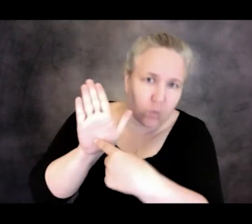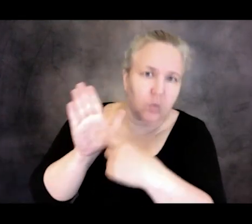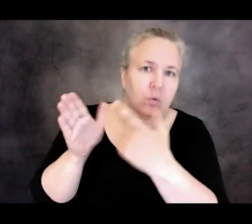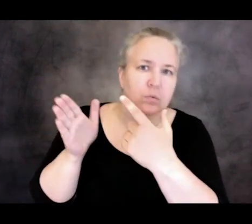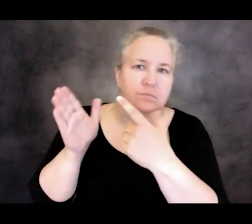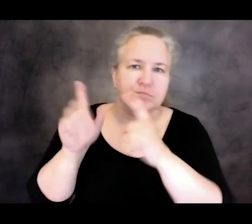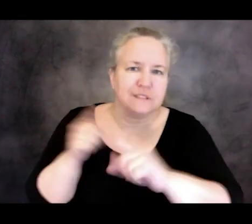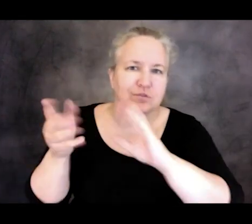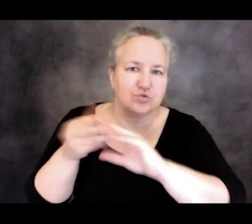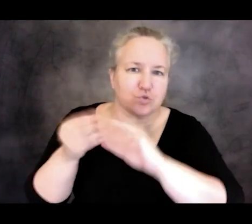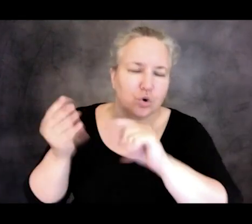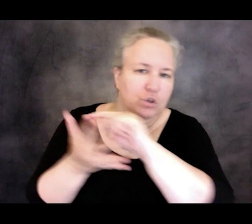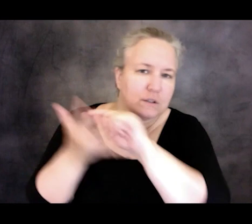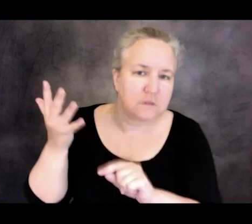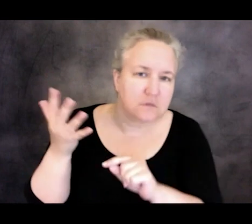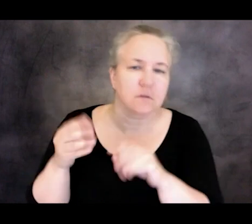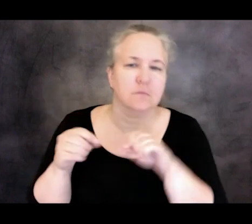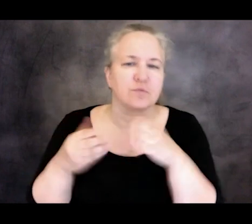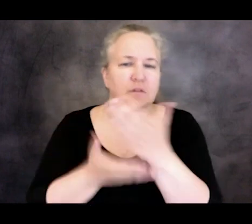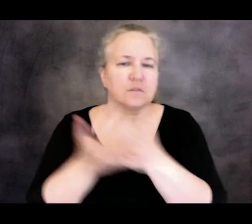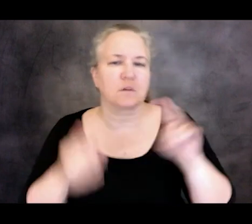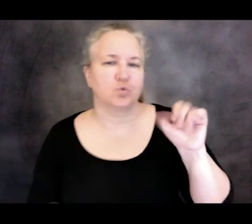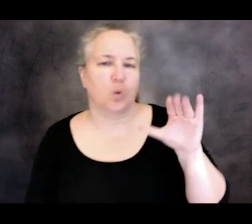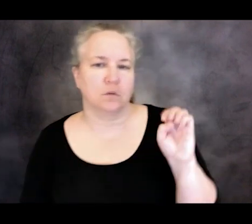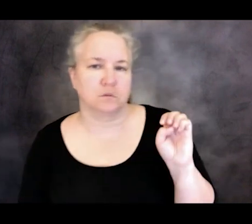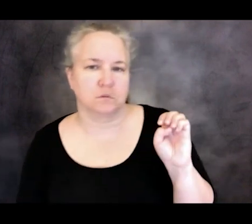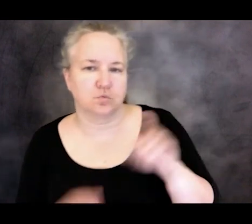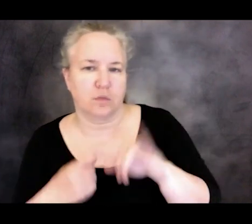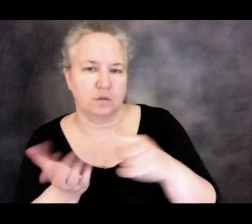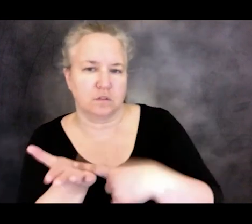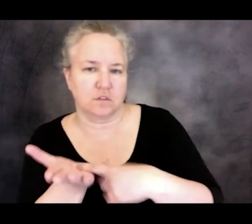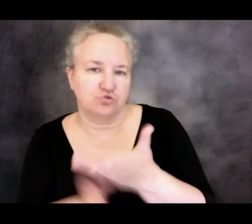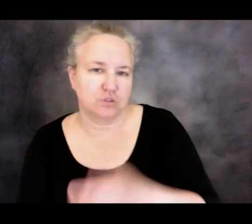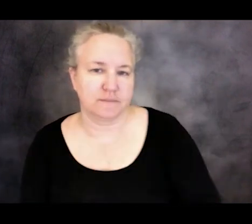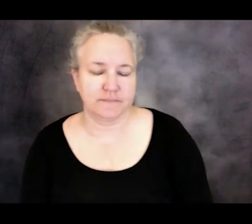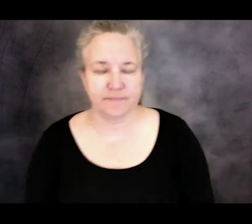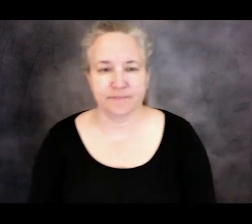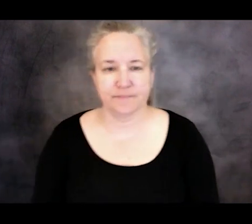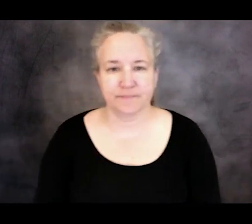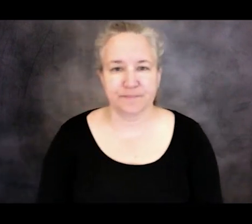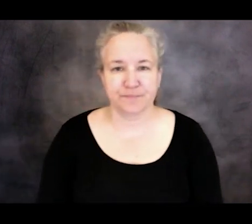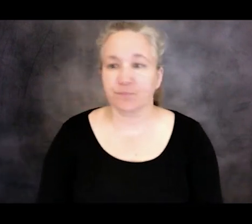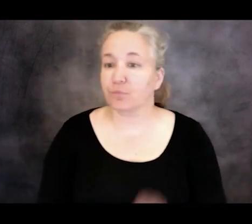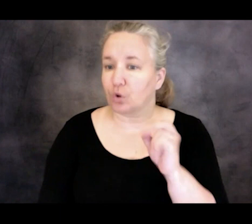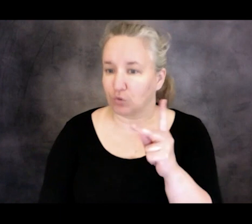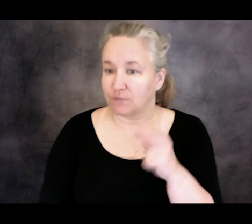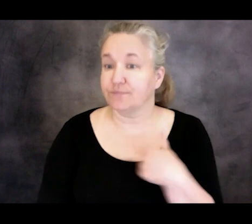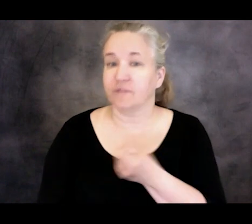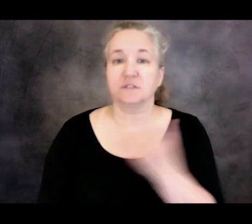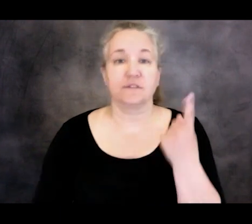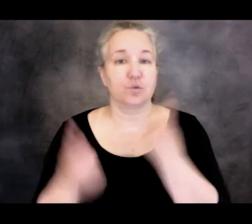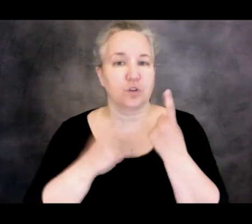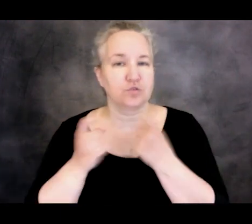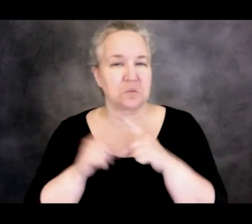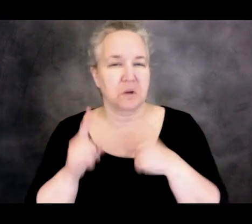different stories, to provide some nuance to the discussion. All right. We have several questions, but I think